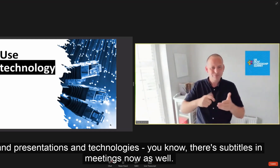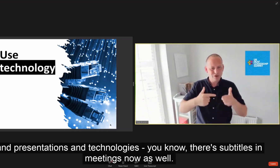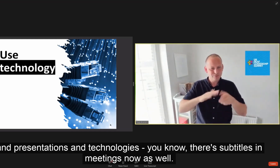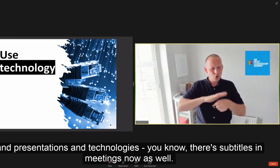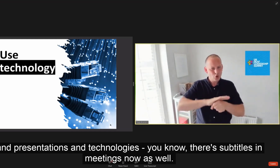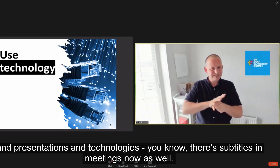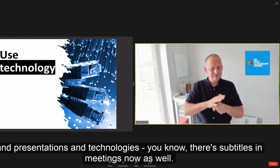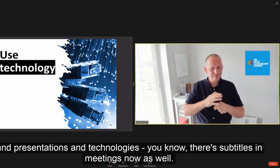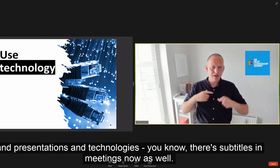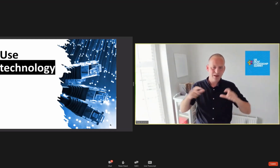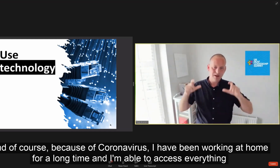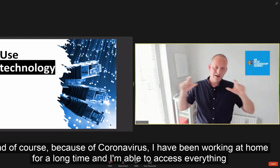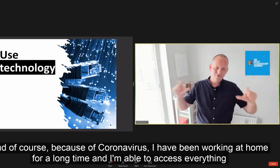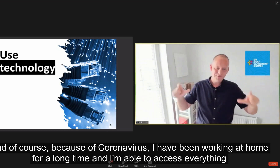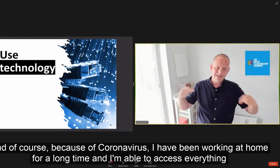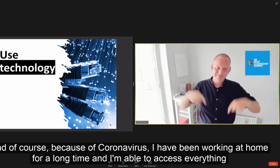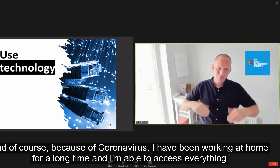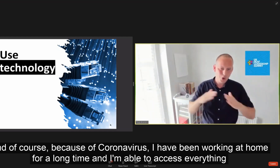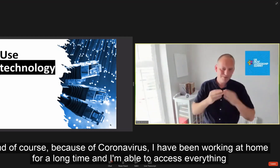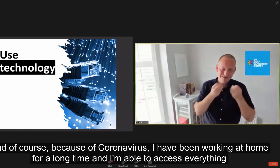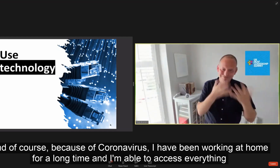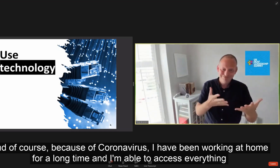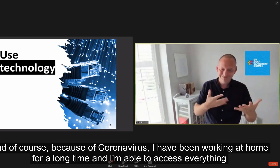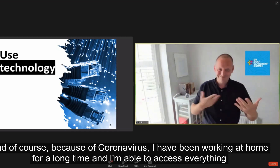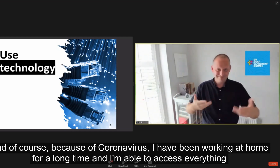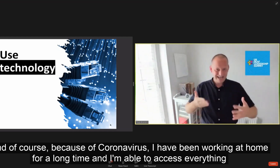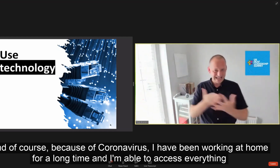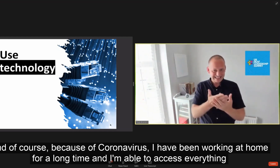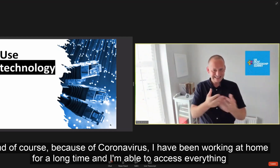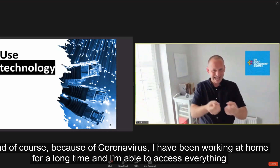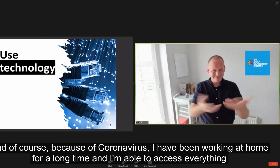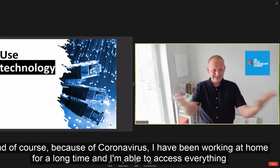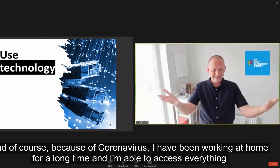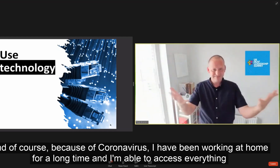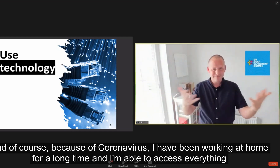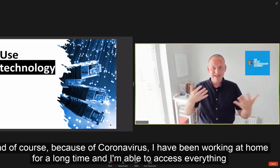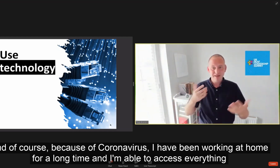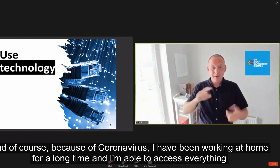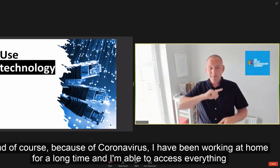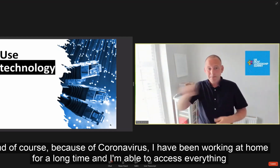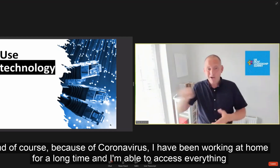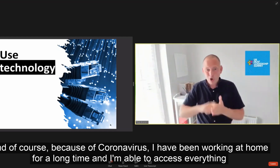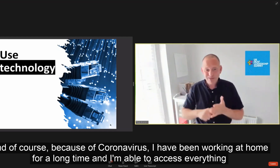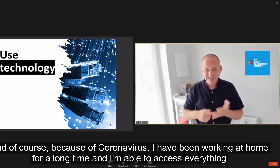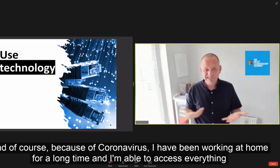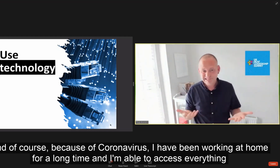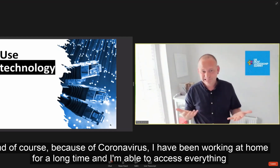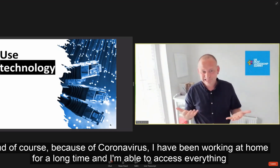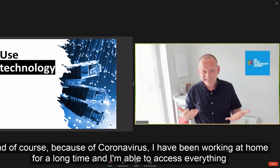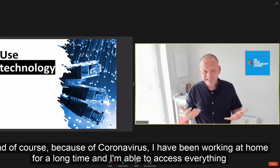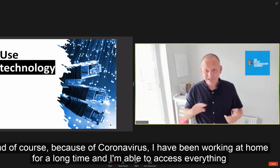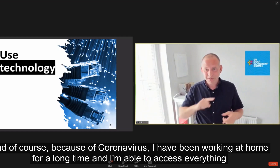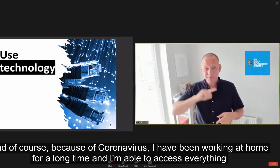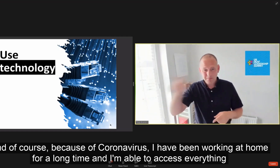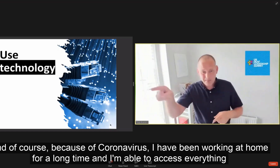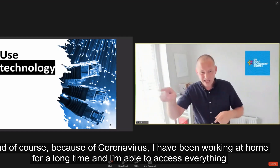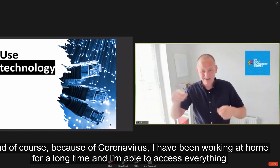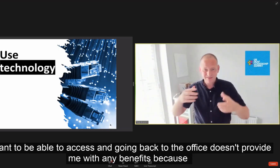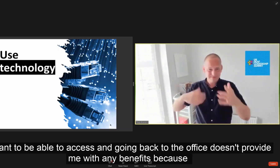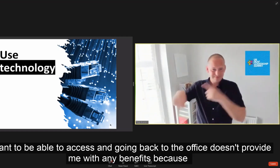well. Because of coronavirus, I have been working at home for a long time, and I'm able to access everything I want to be able to